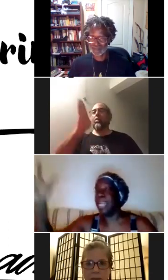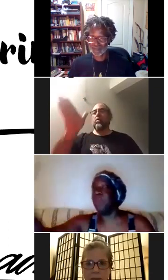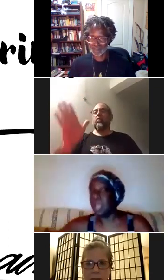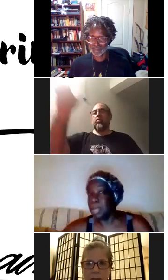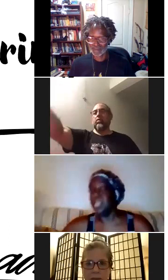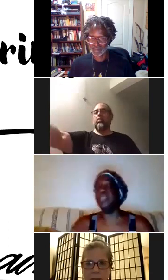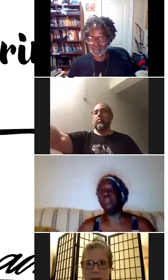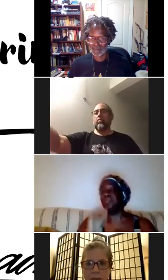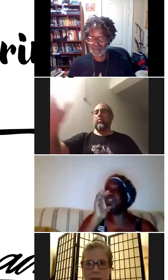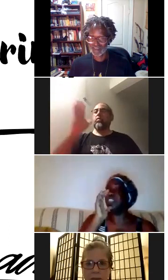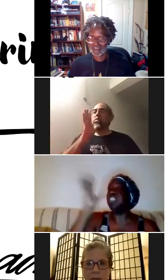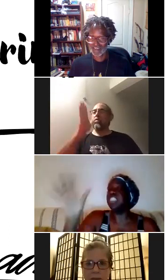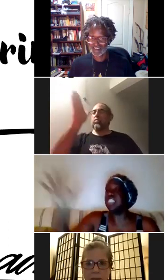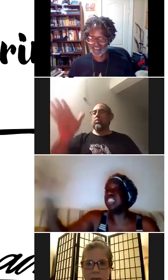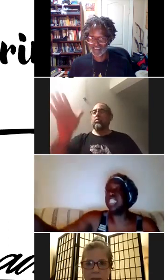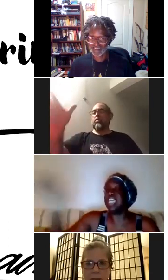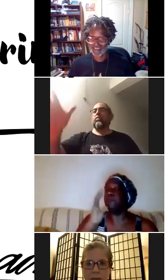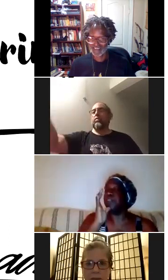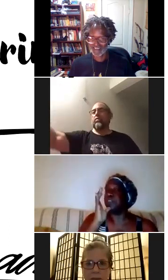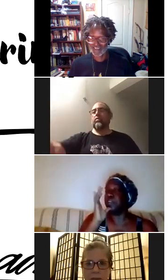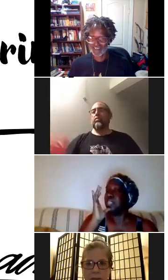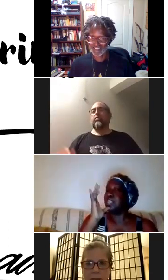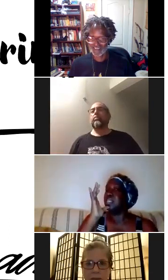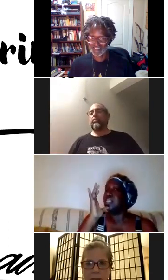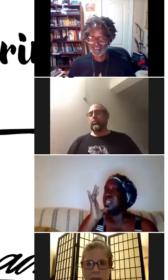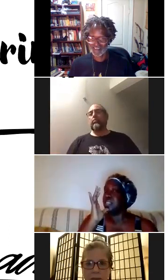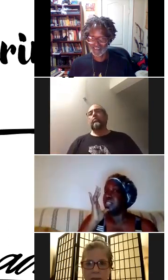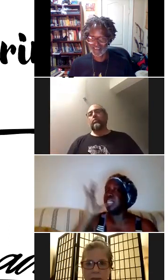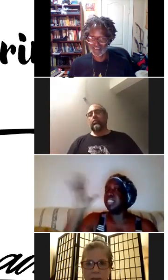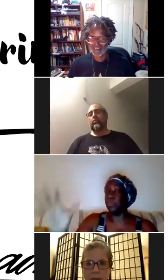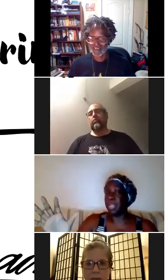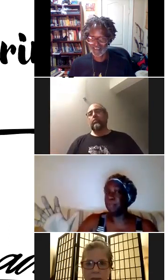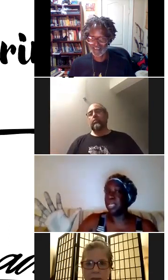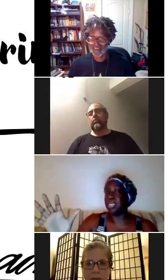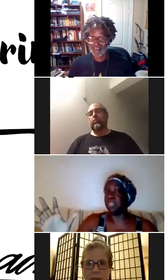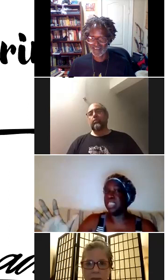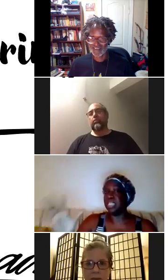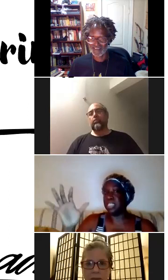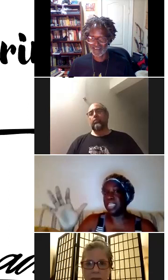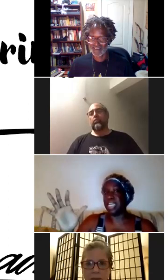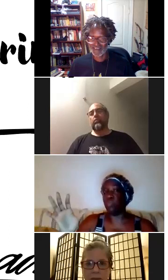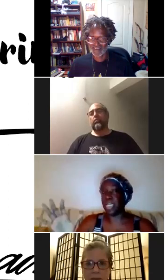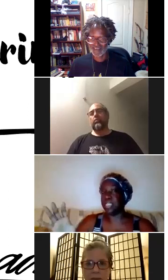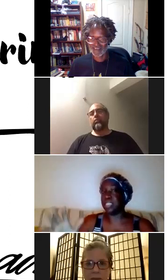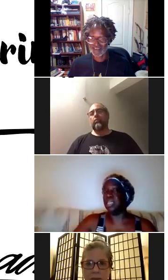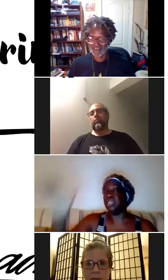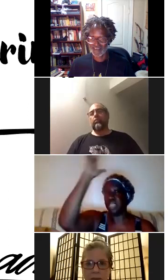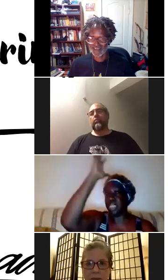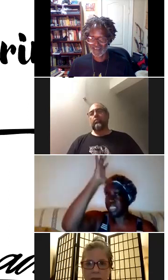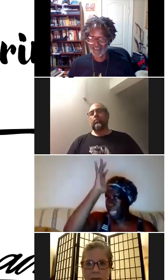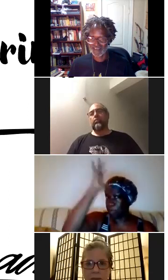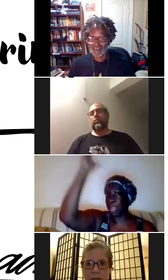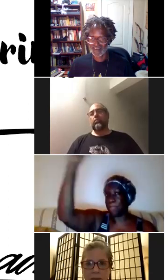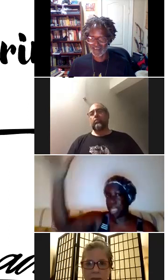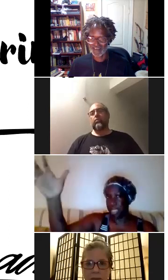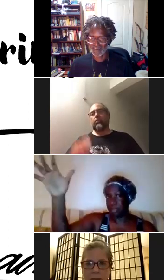Great great grandma. So you just extend out further. So that's grandma. It would extend out once. And